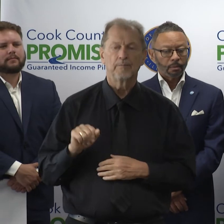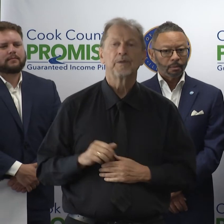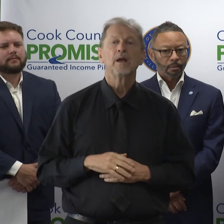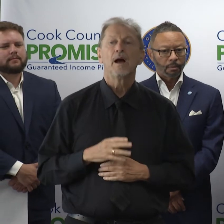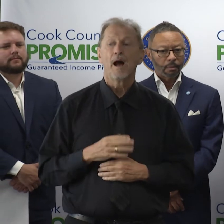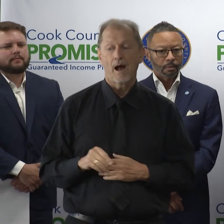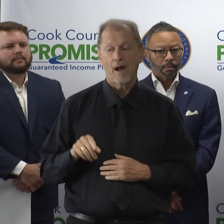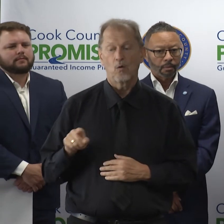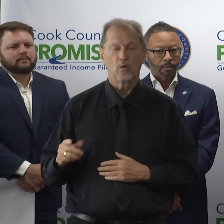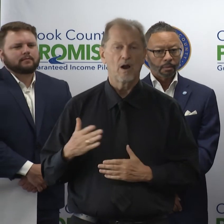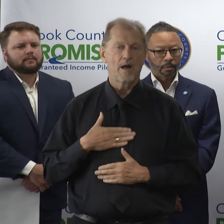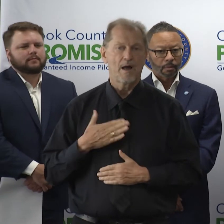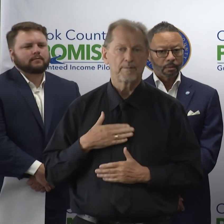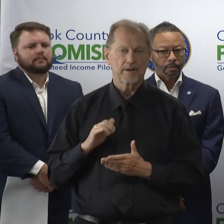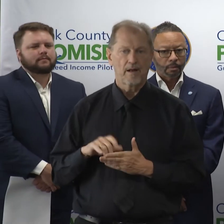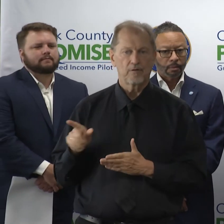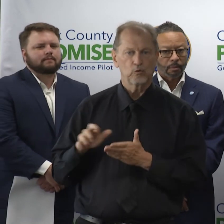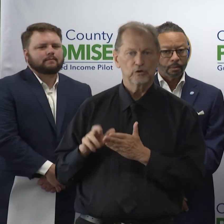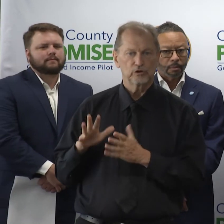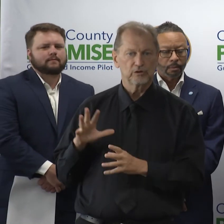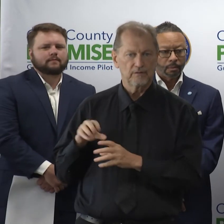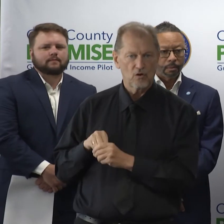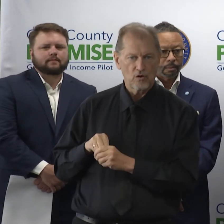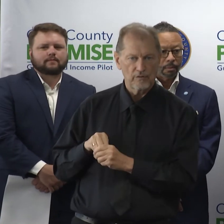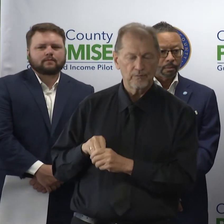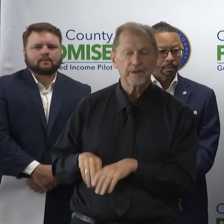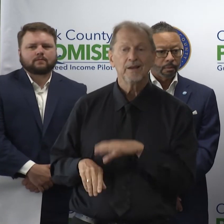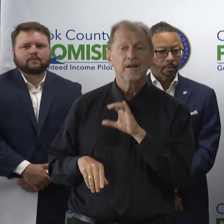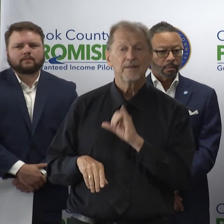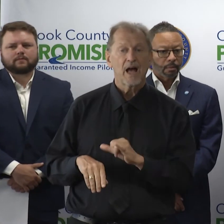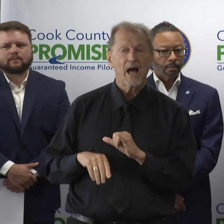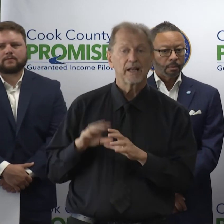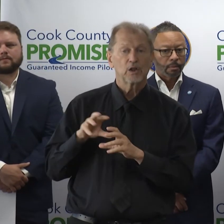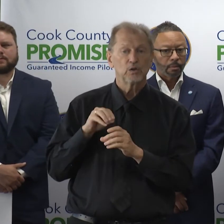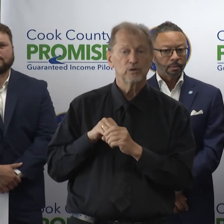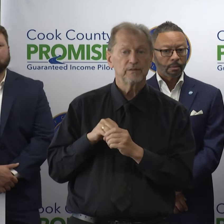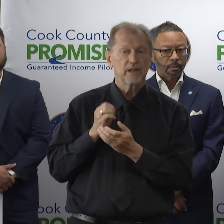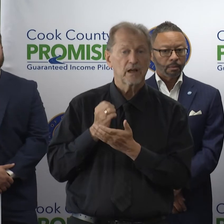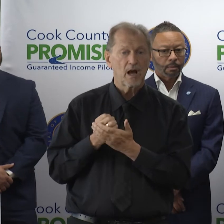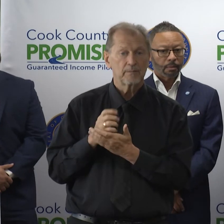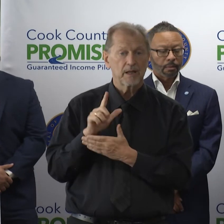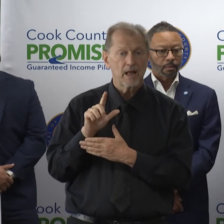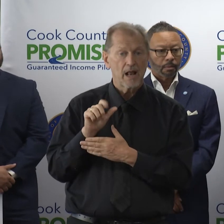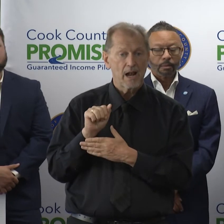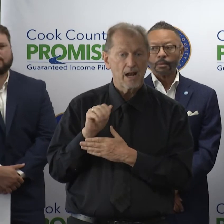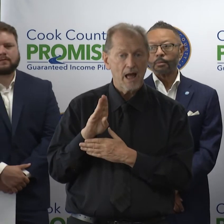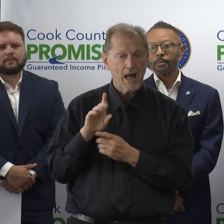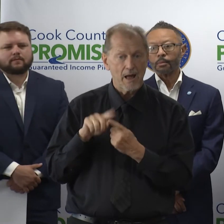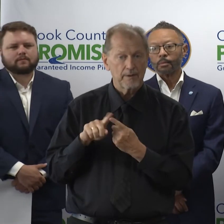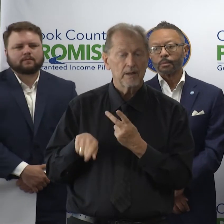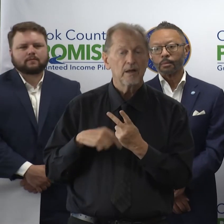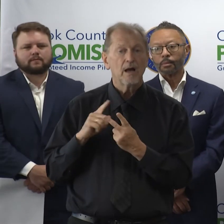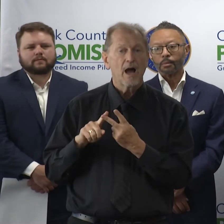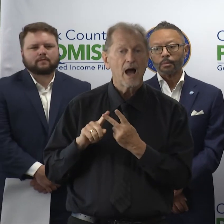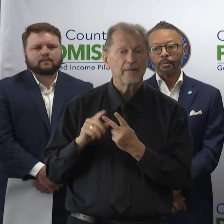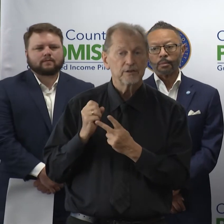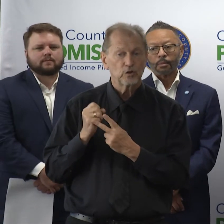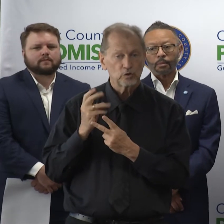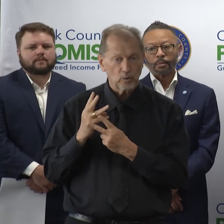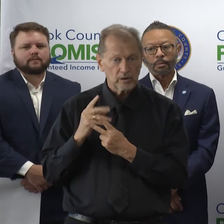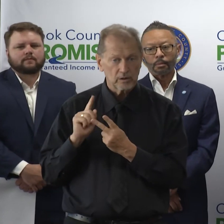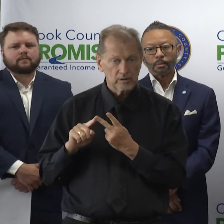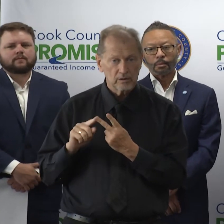very grateful for their service. The Inclusive Economy Lab and Crowns Family School are honored to work in partnership with the Cook County